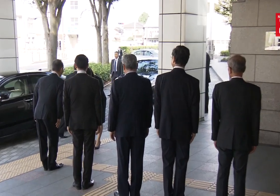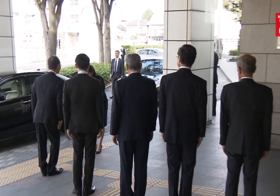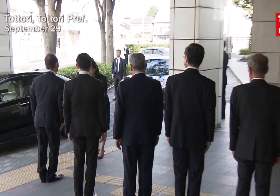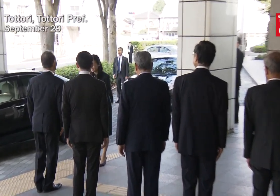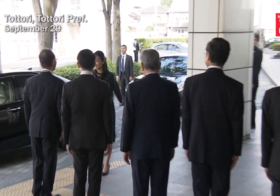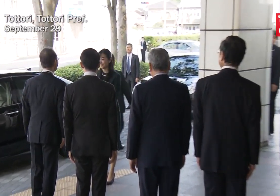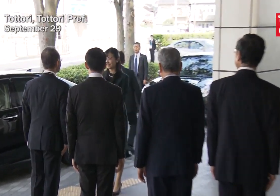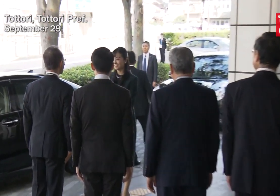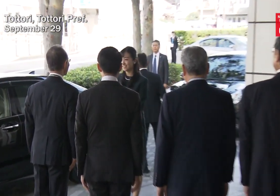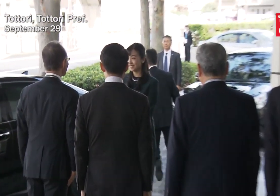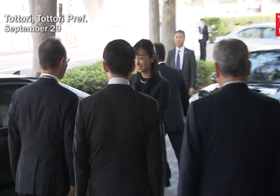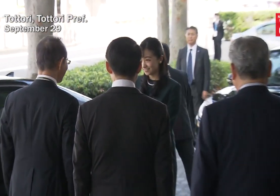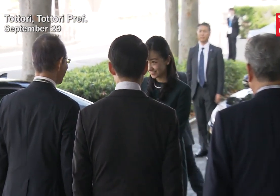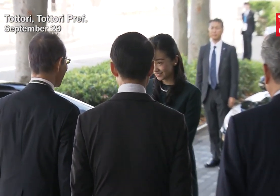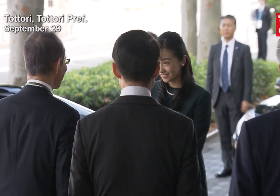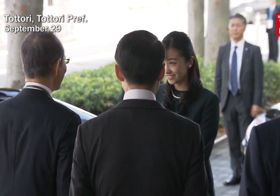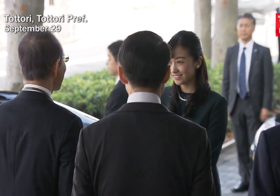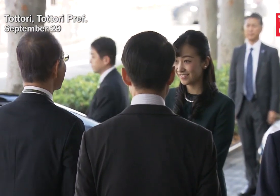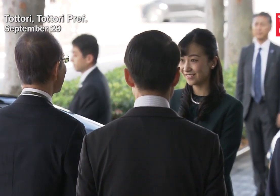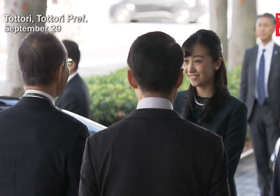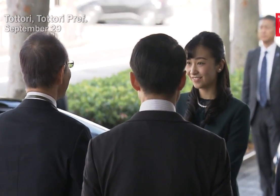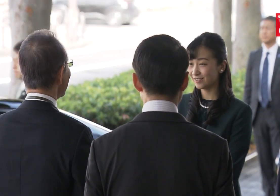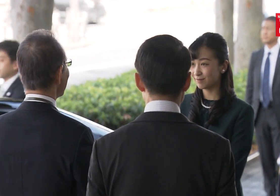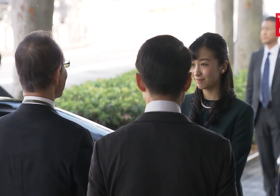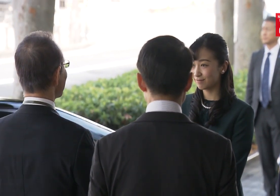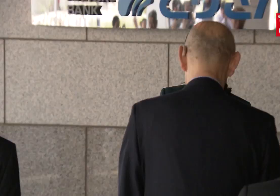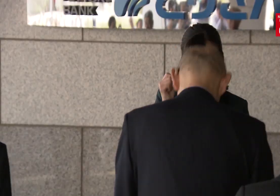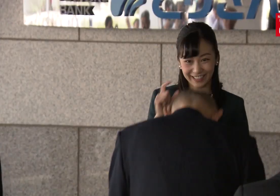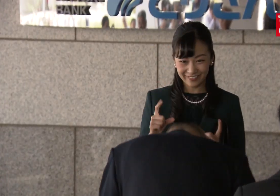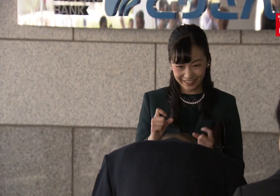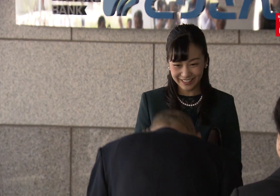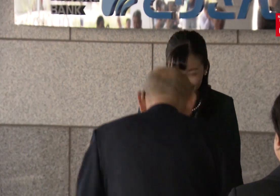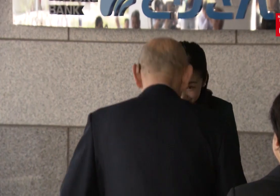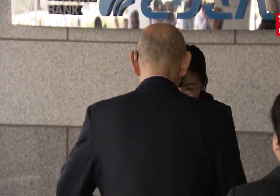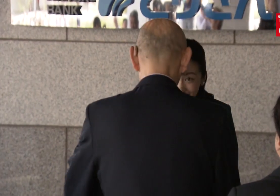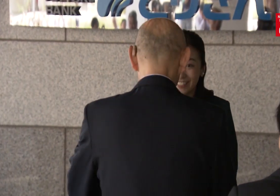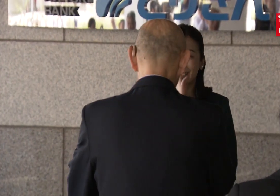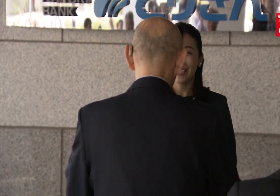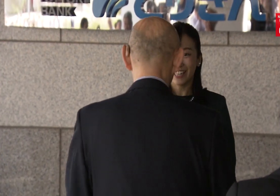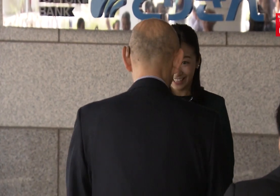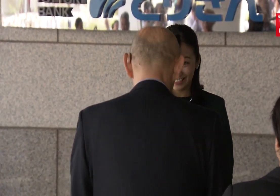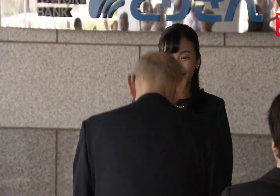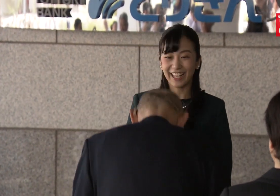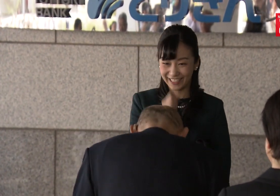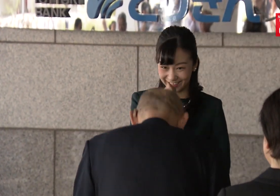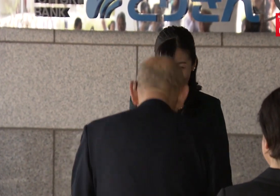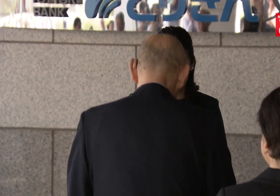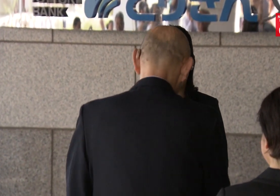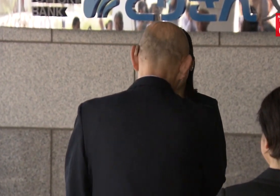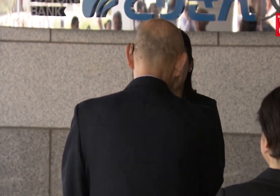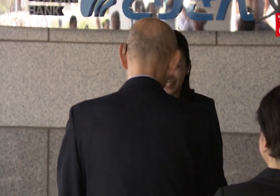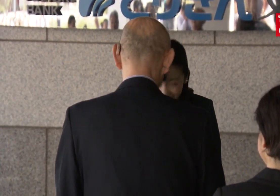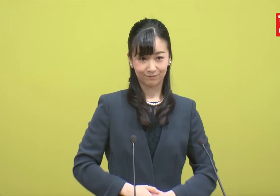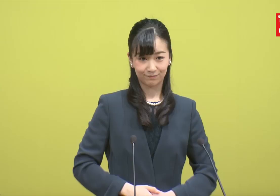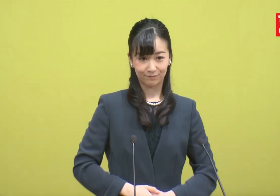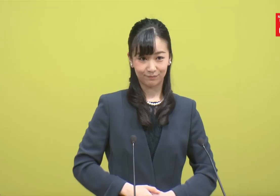Princess Kako attended yesterday a sign language event for high school students in Tottori, Western Japan. Emperor